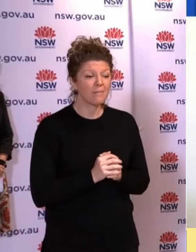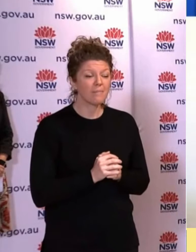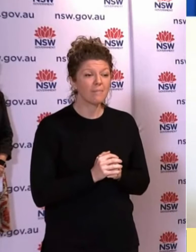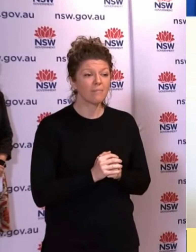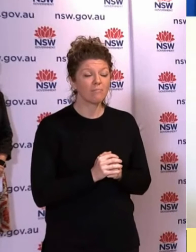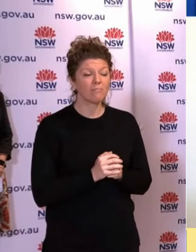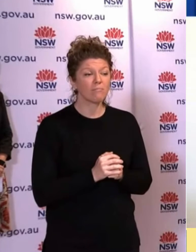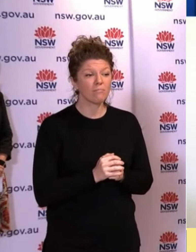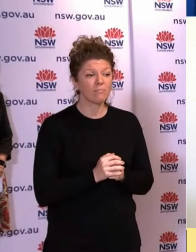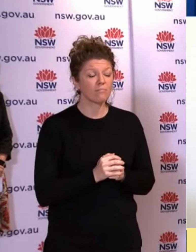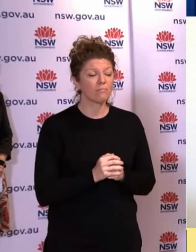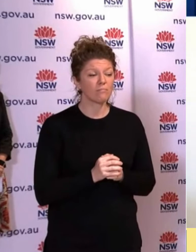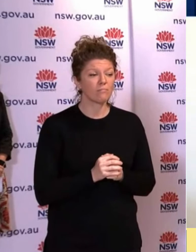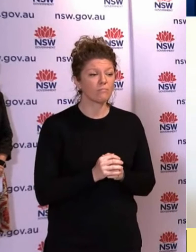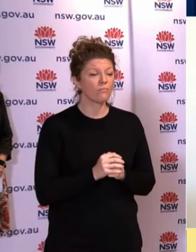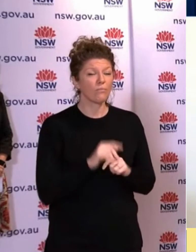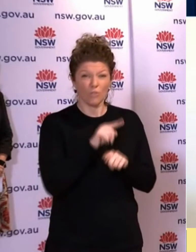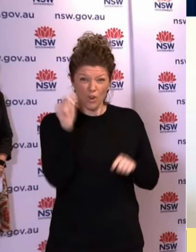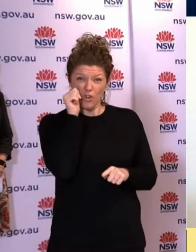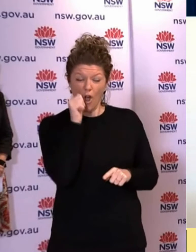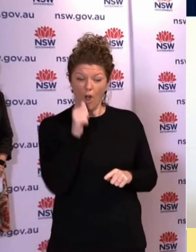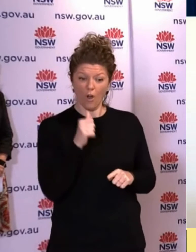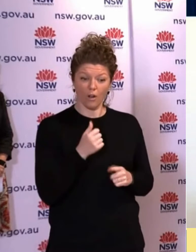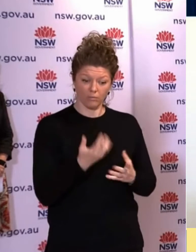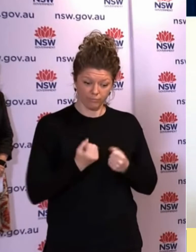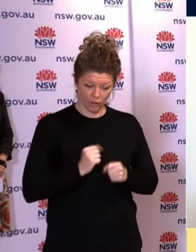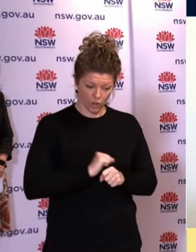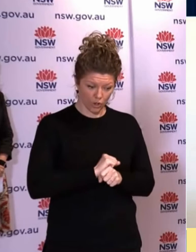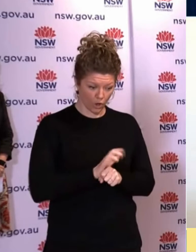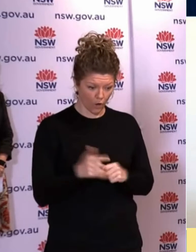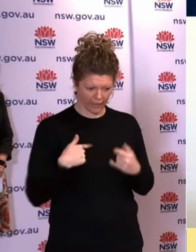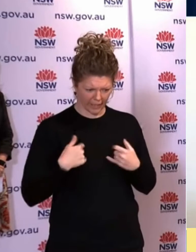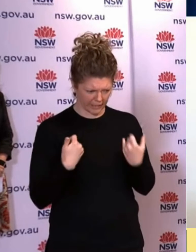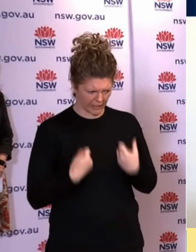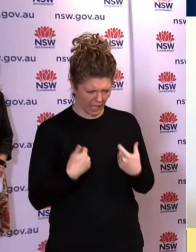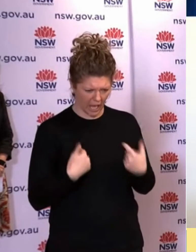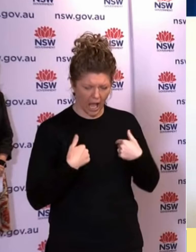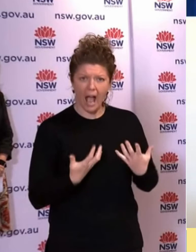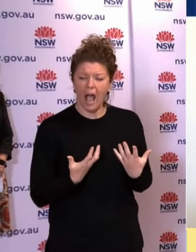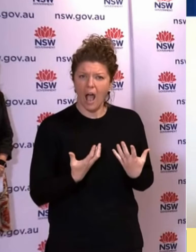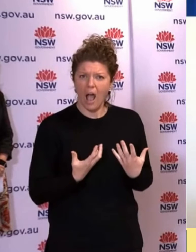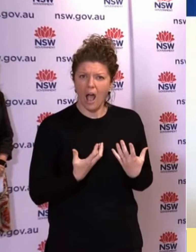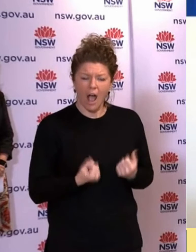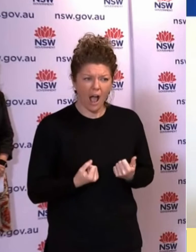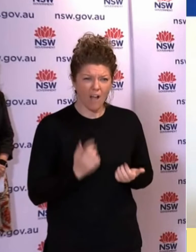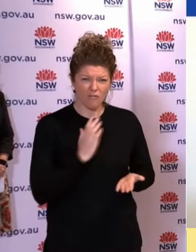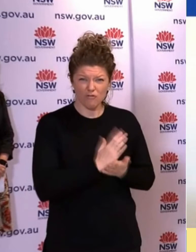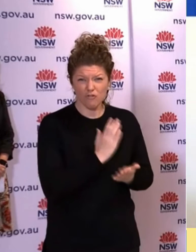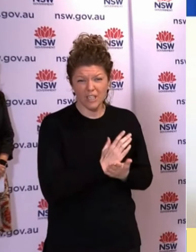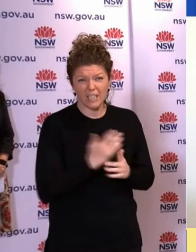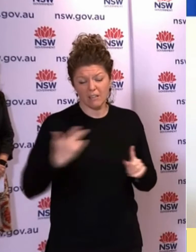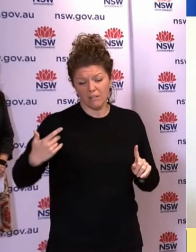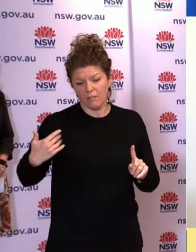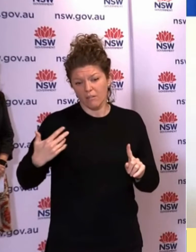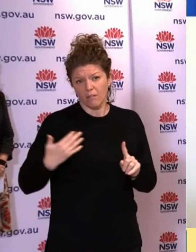can become, or the symptoms can manifest and become obvious any time in about 14 days